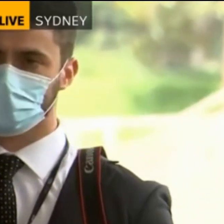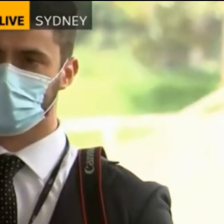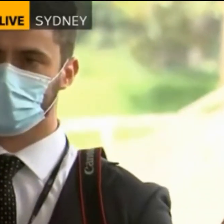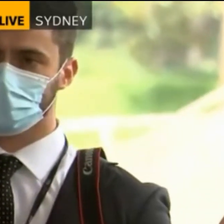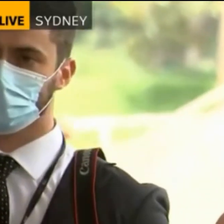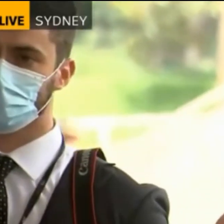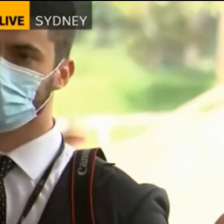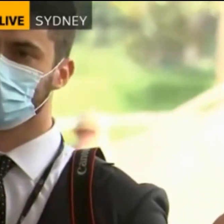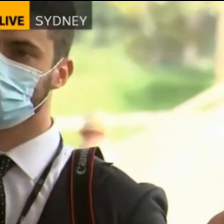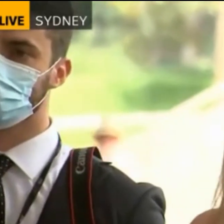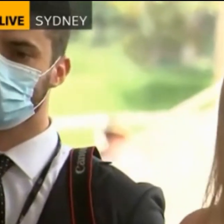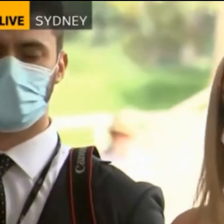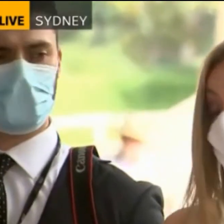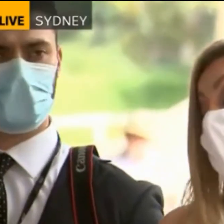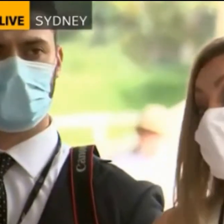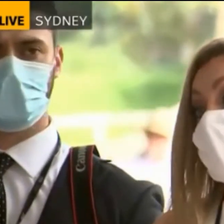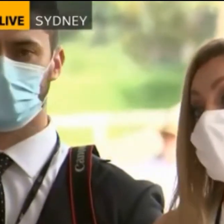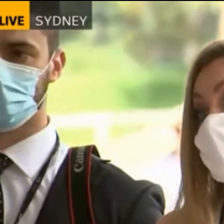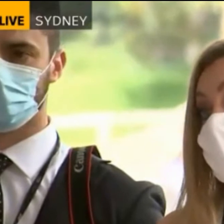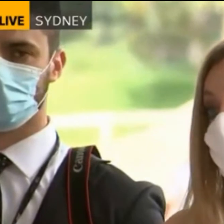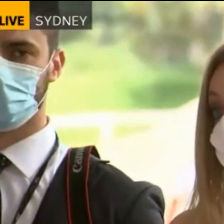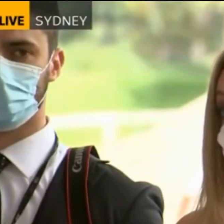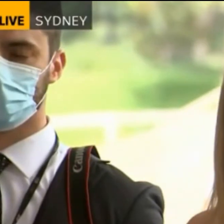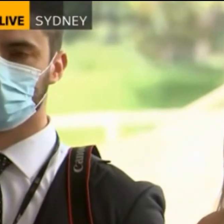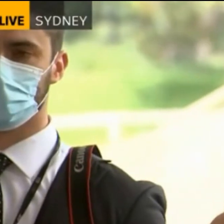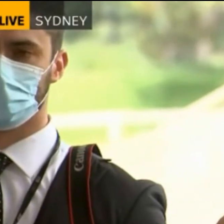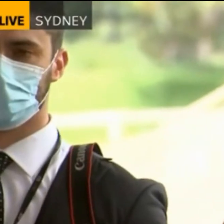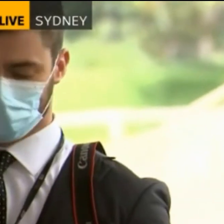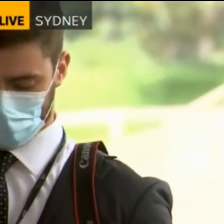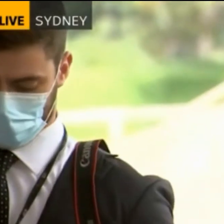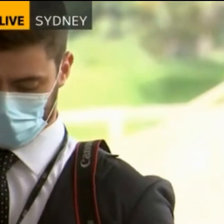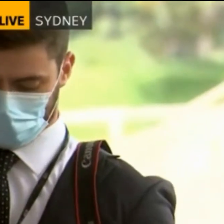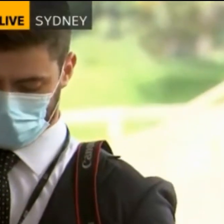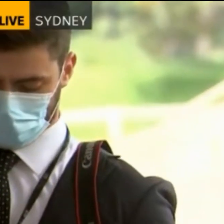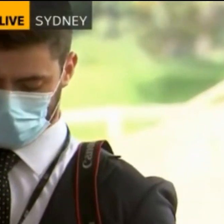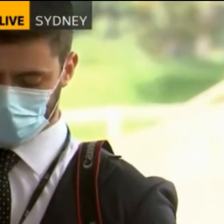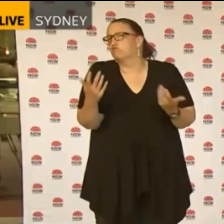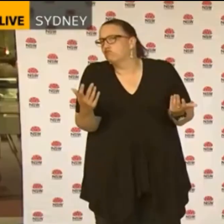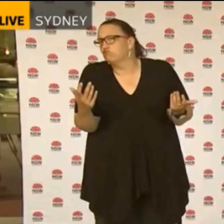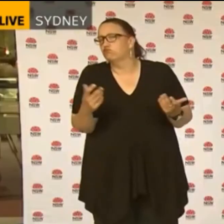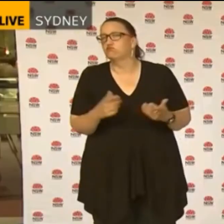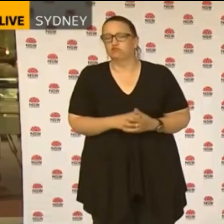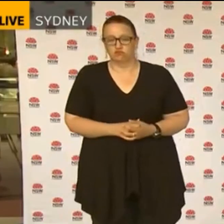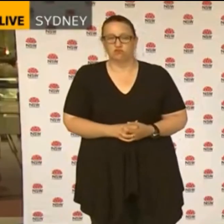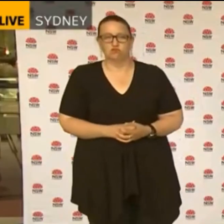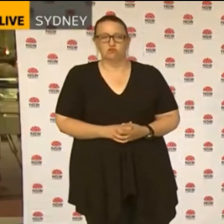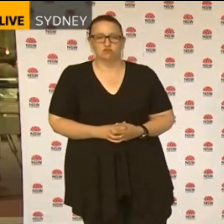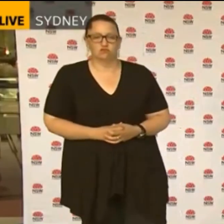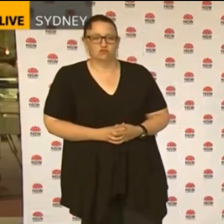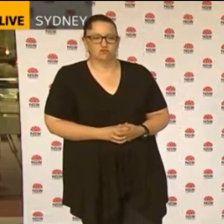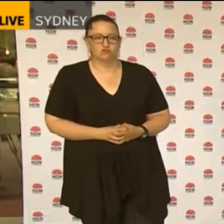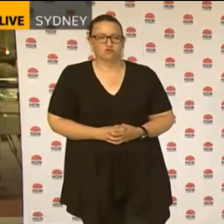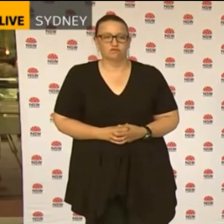crackdown, or as you hinted, are we likely to see the easing of mask restrictions? Well, firstly, we can't